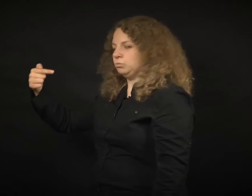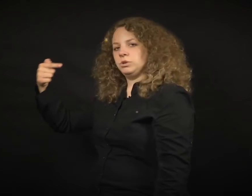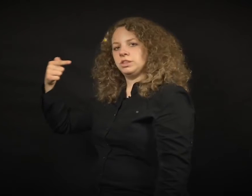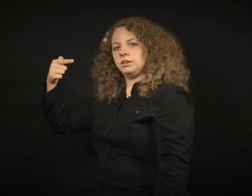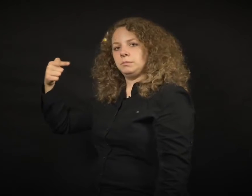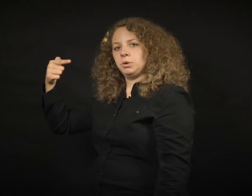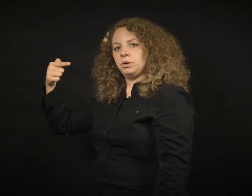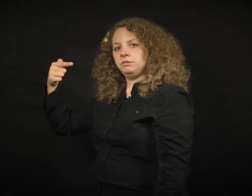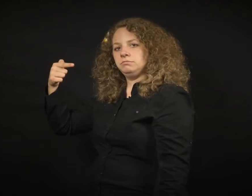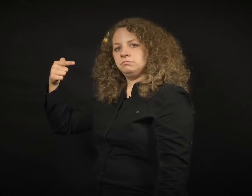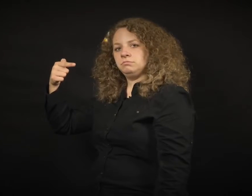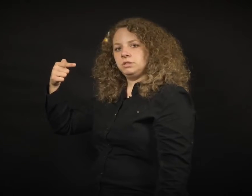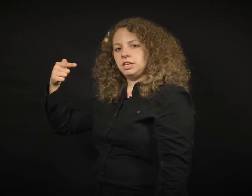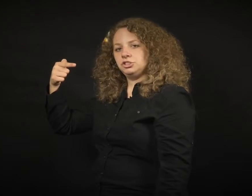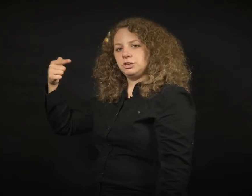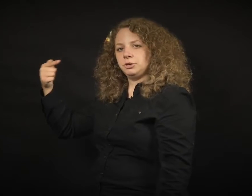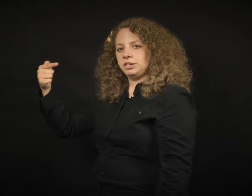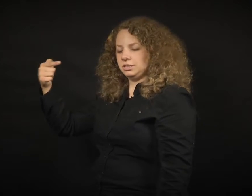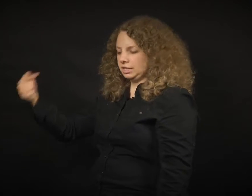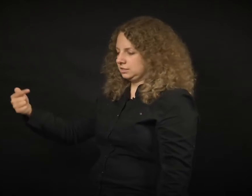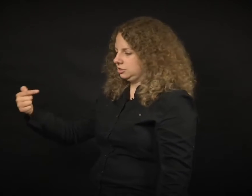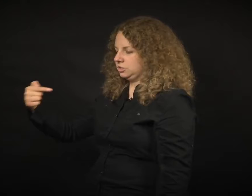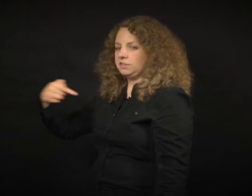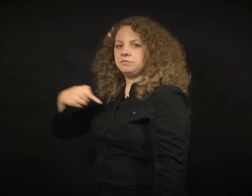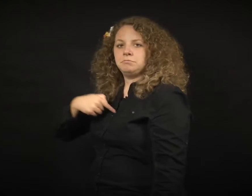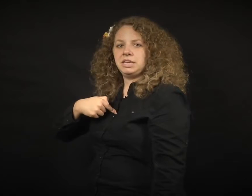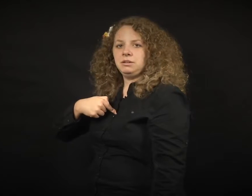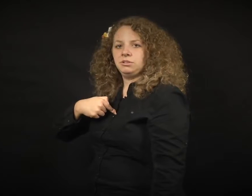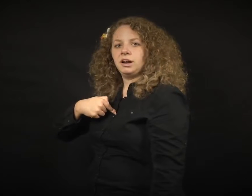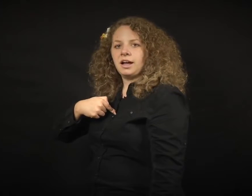with a number one hand shape, you're indexing yourself, me or I,